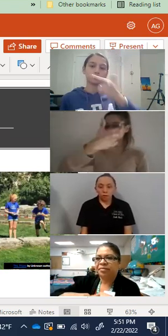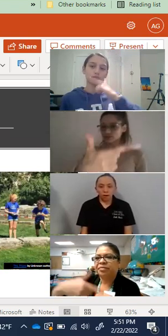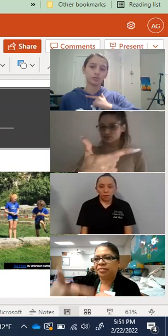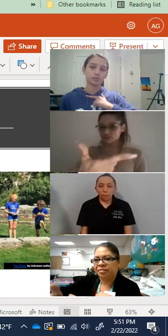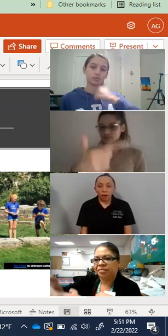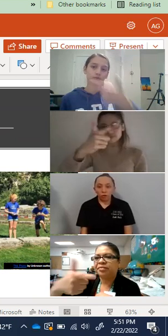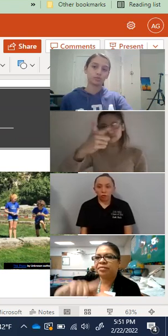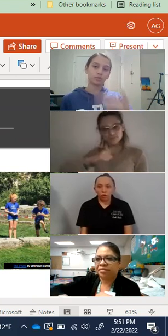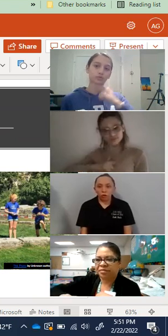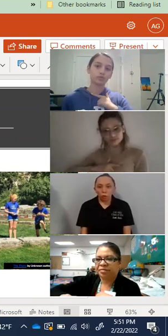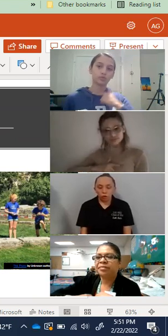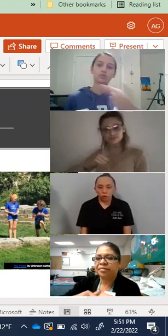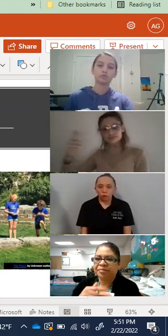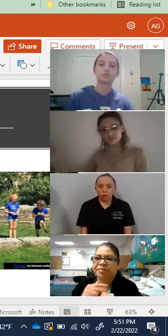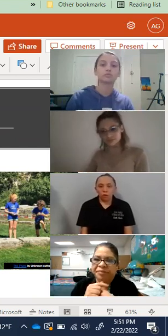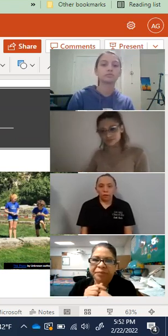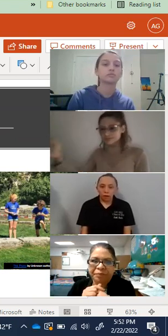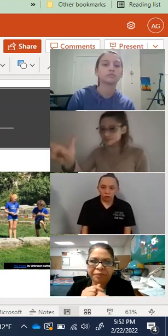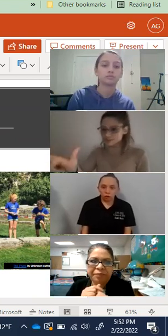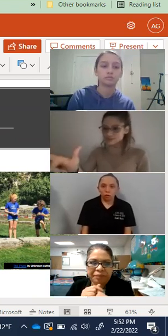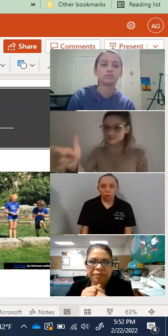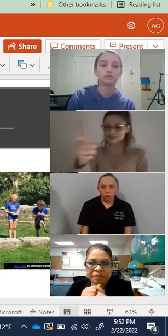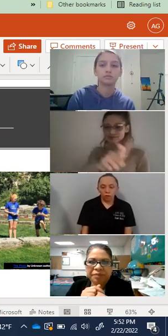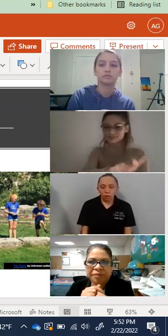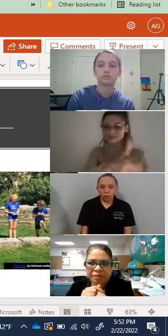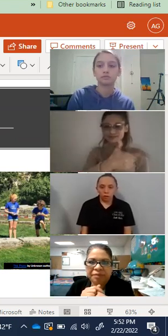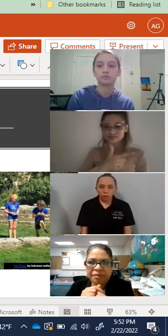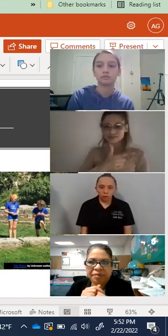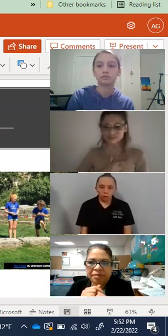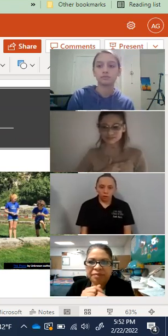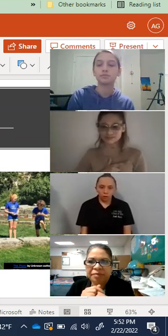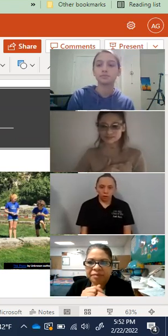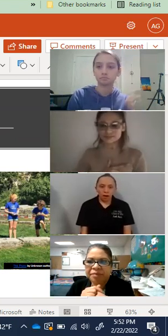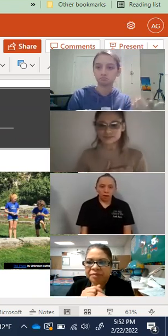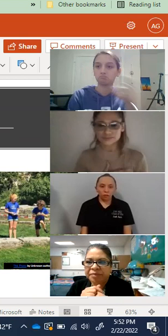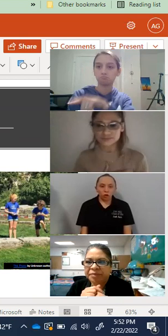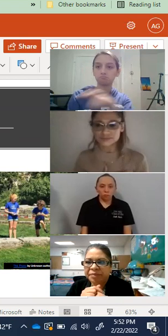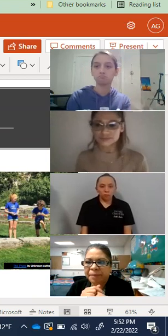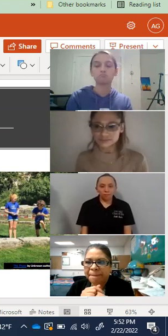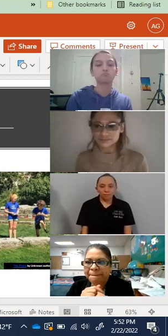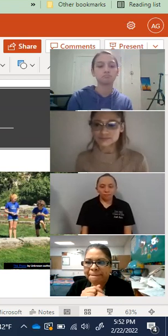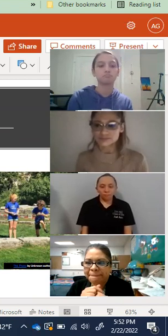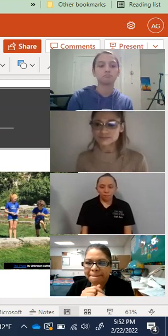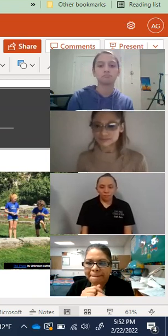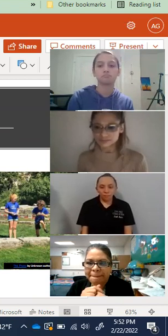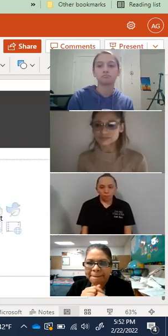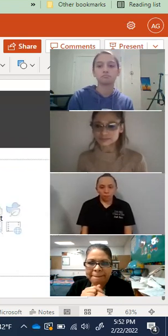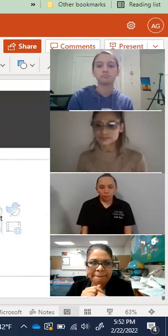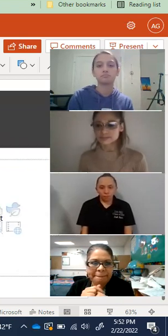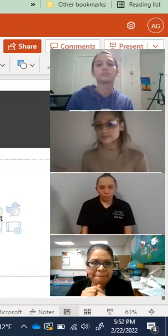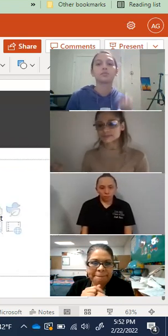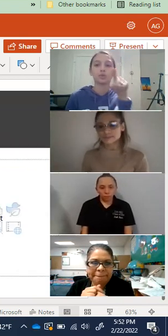Turn, as in my turn, your turn, their turn. That kind of turn.